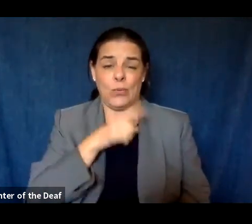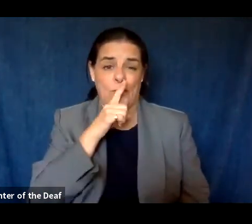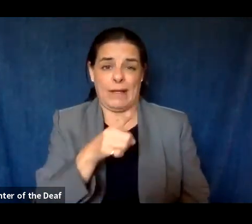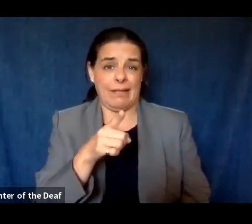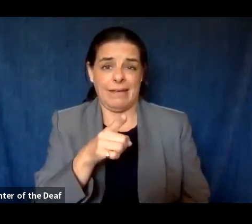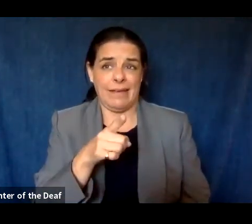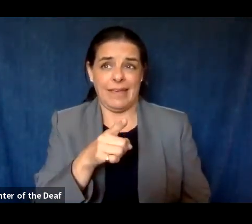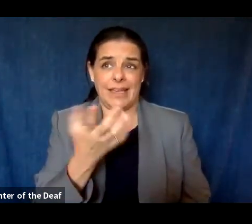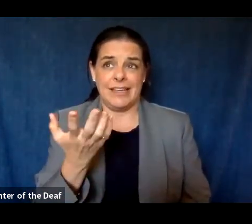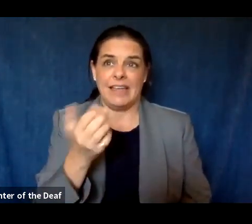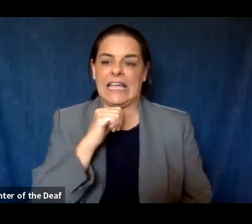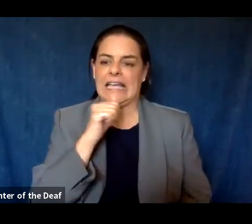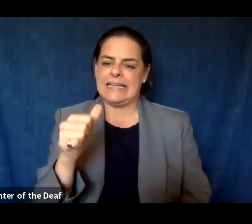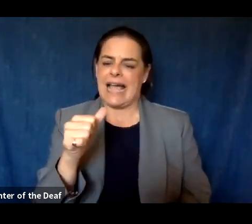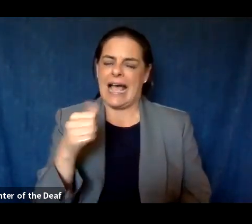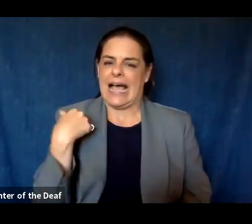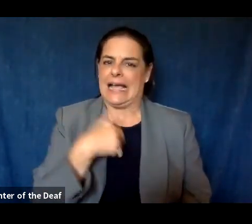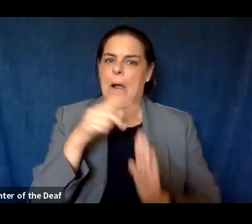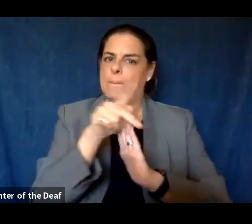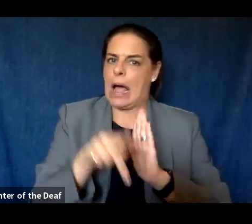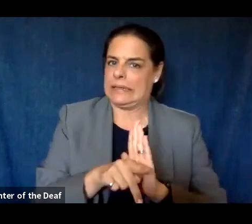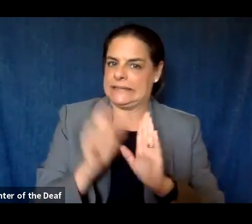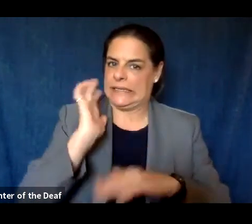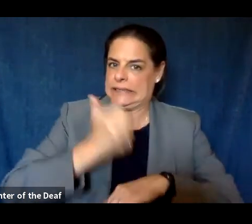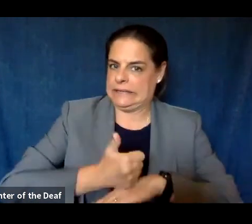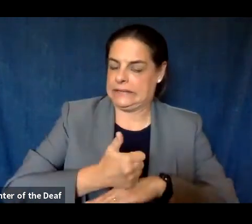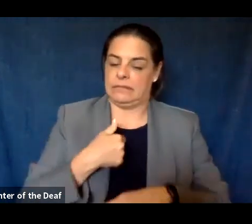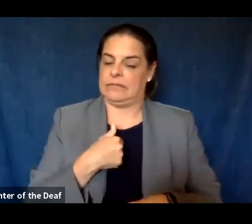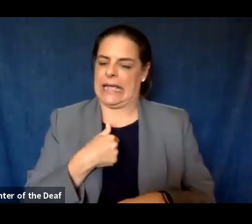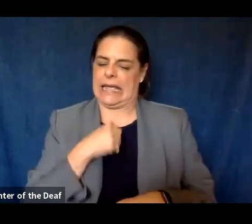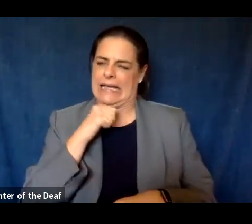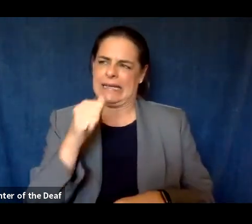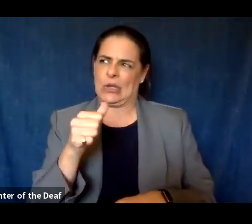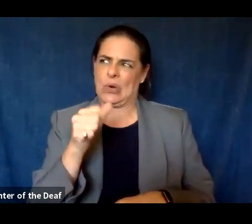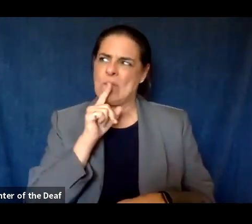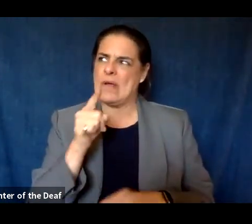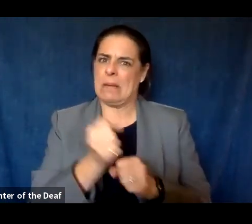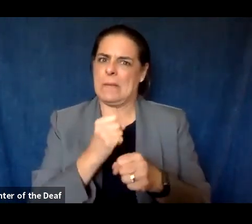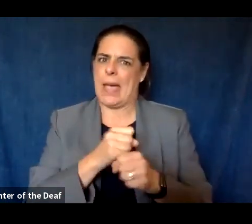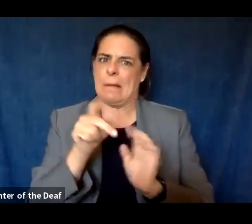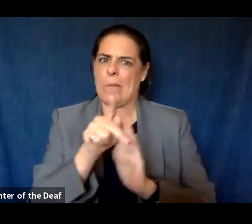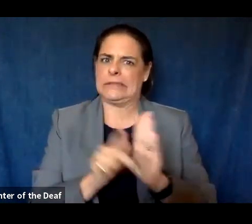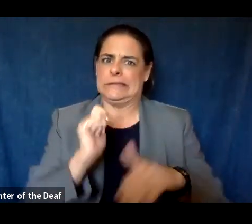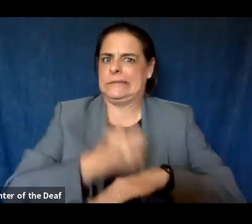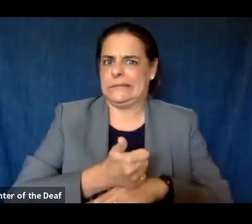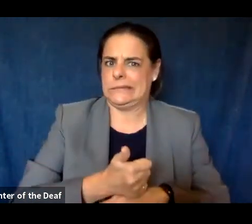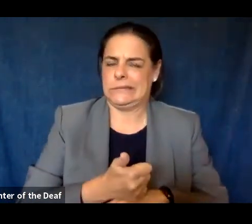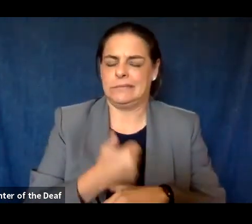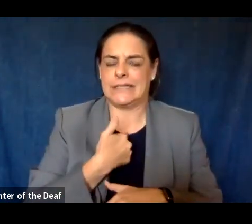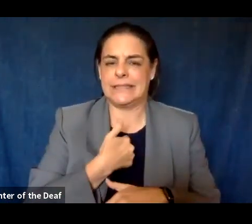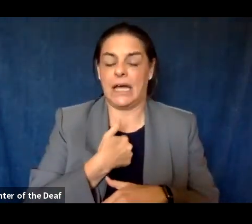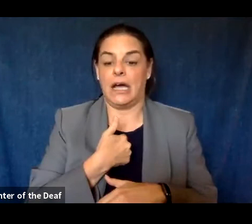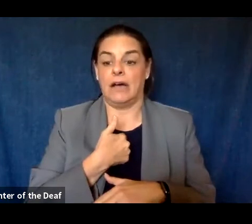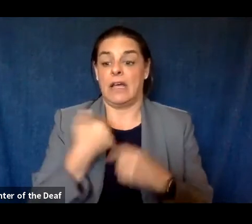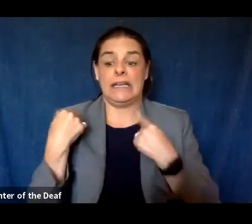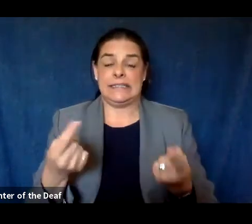not been a policy-making body. I have not been a policy-making public person since my